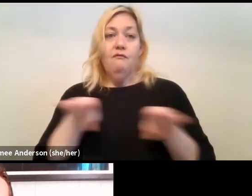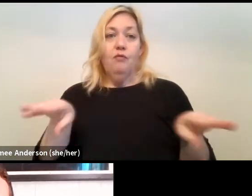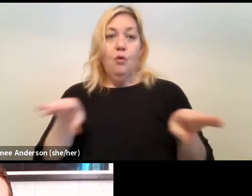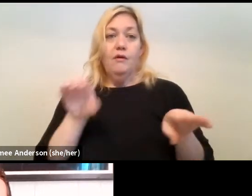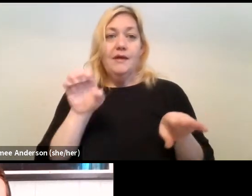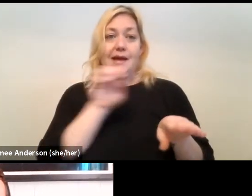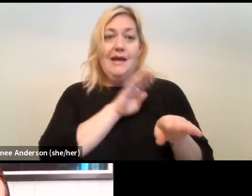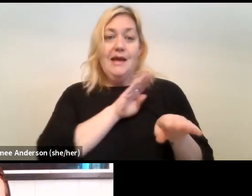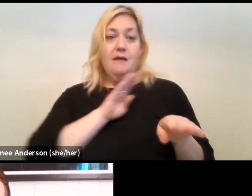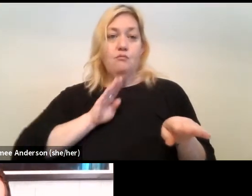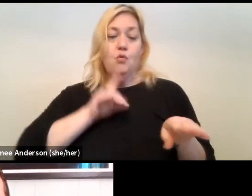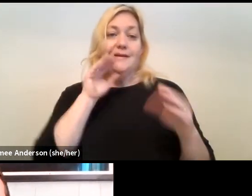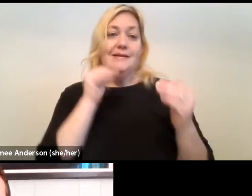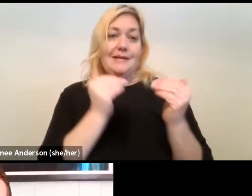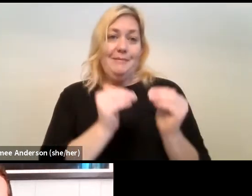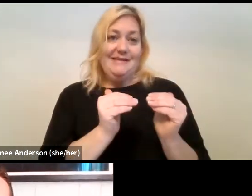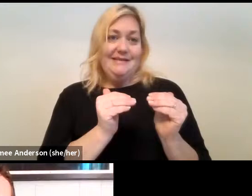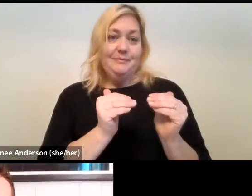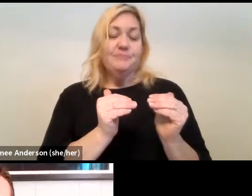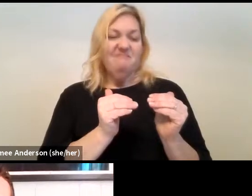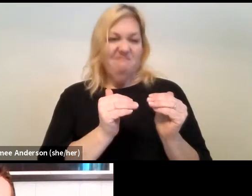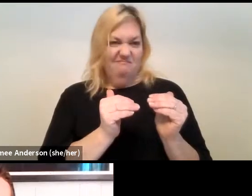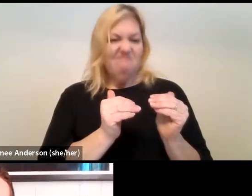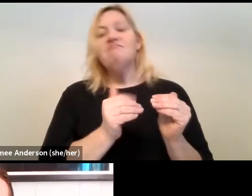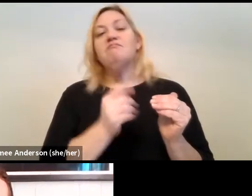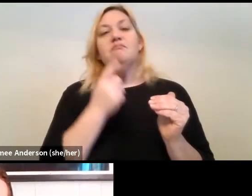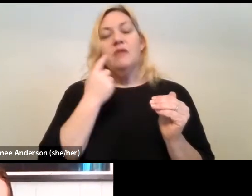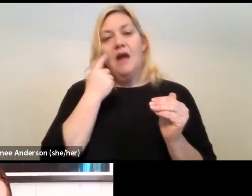e-board is limited. I think everyone